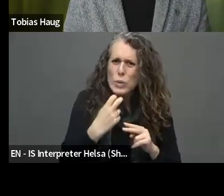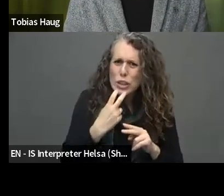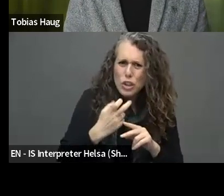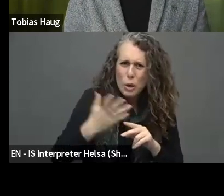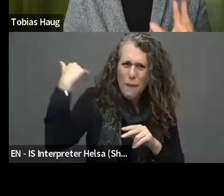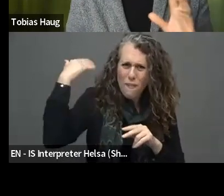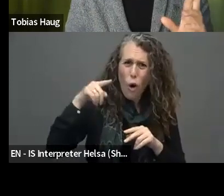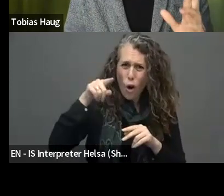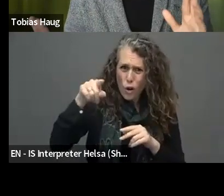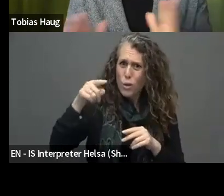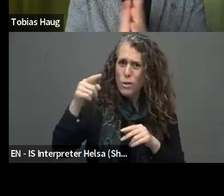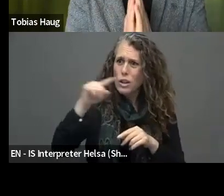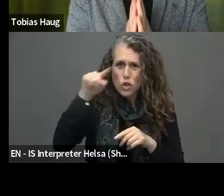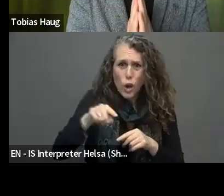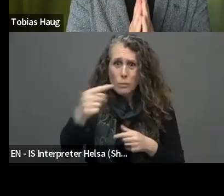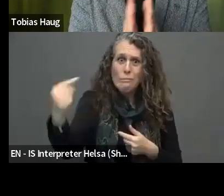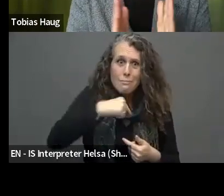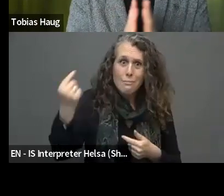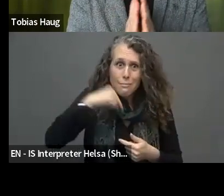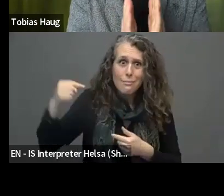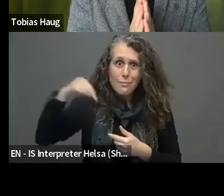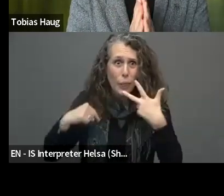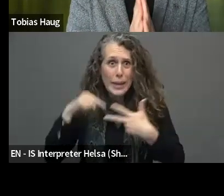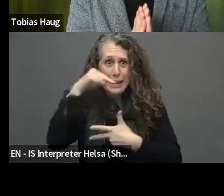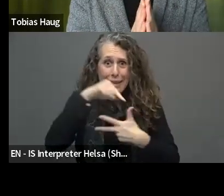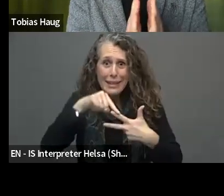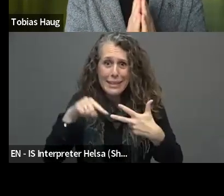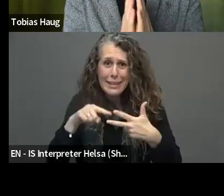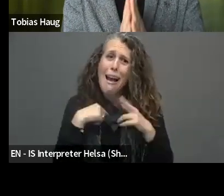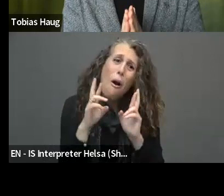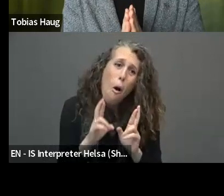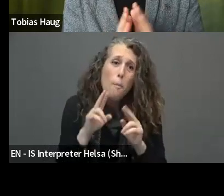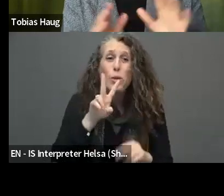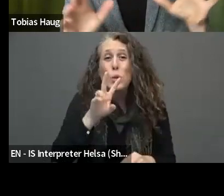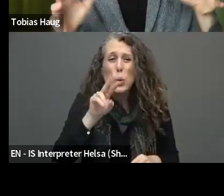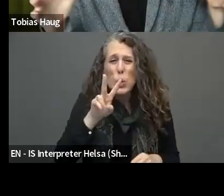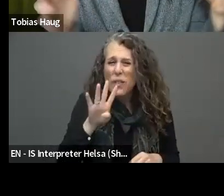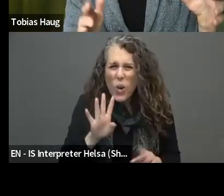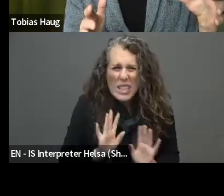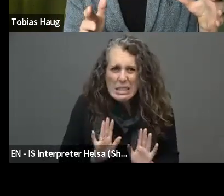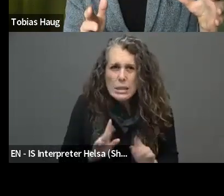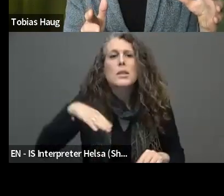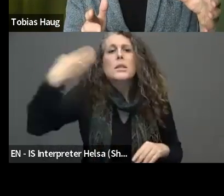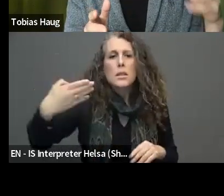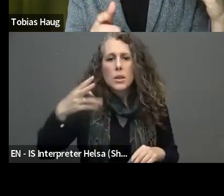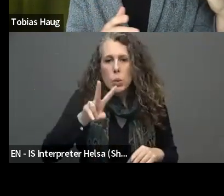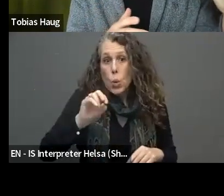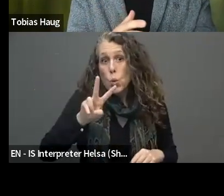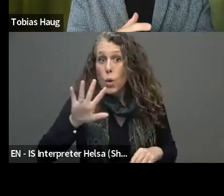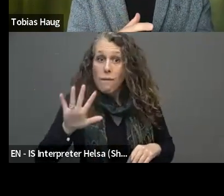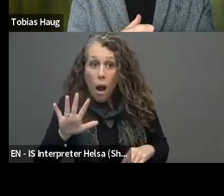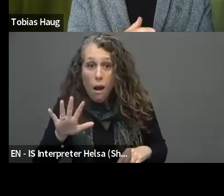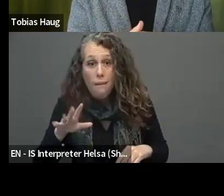3s we had so far in Zurich. So I really hope that we can have one, I guess not in 24, but maybe in 25 with